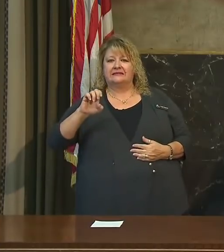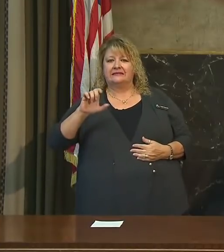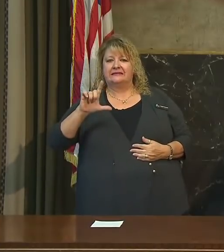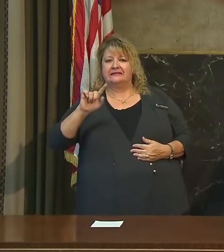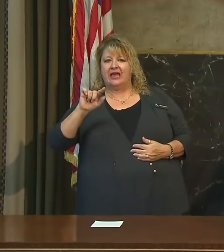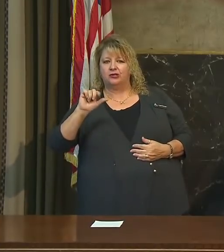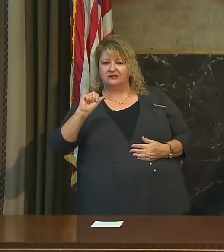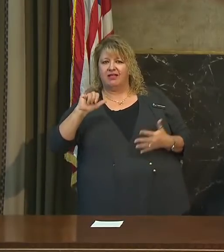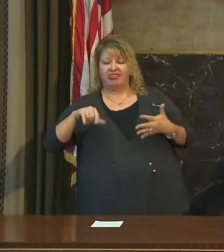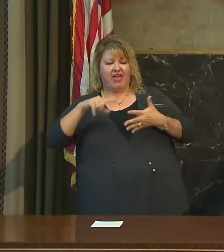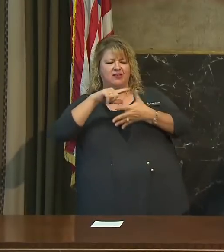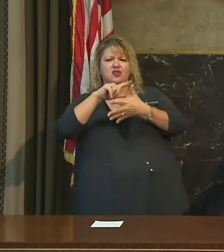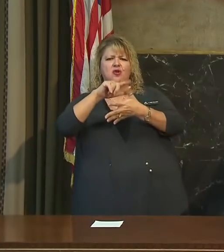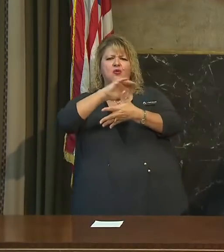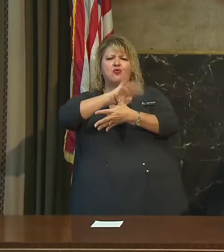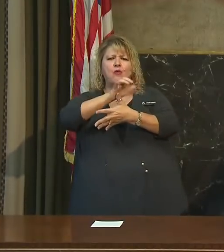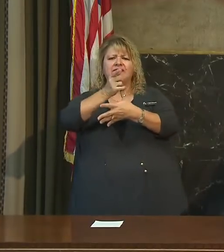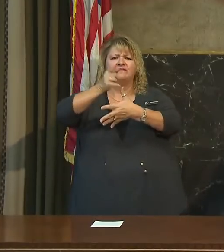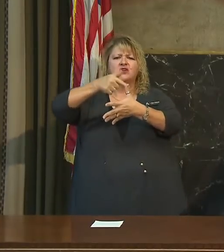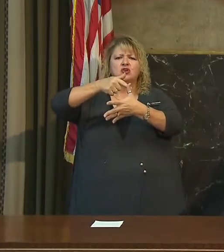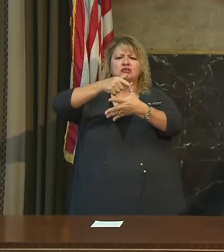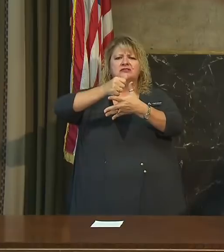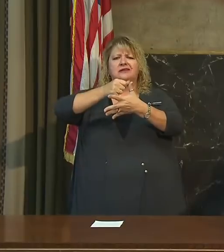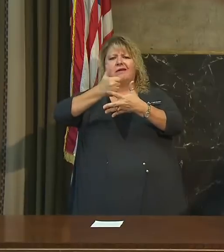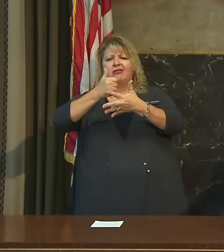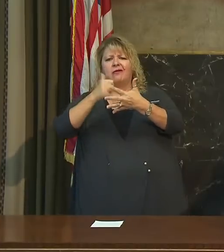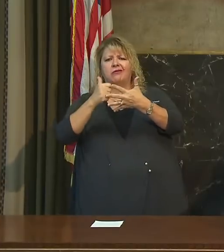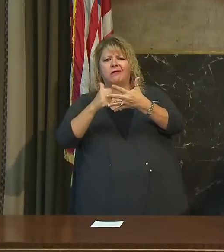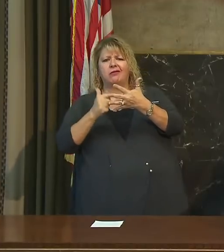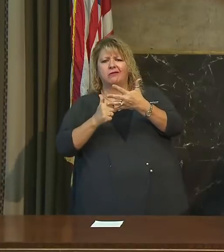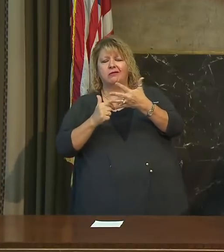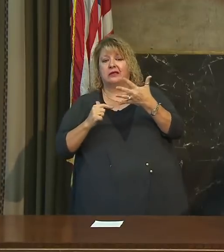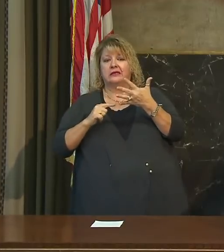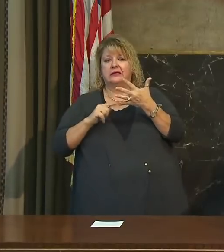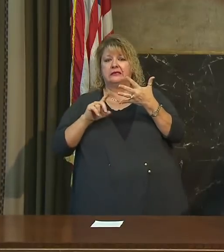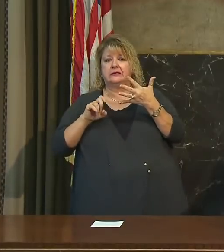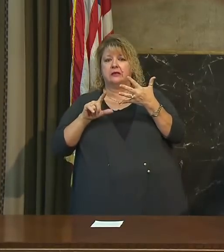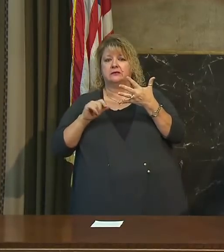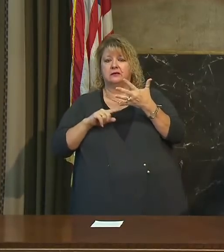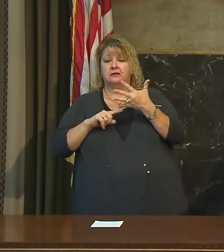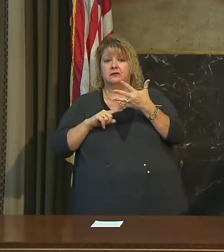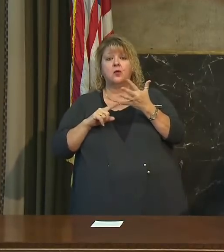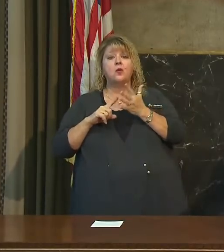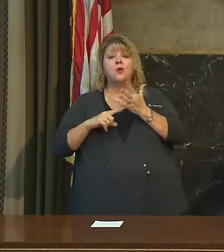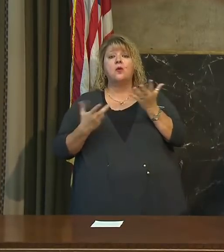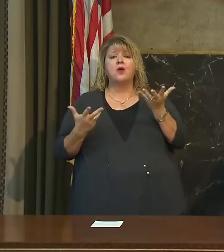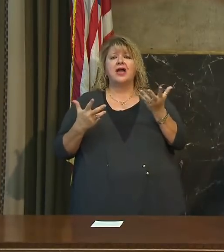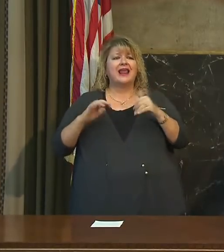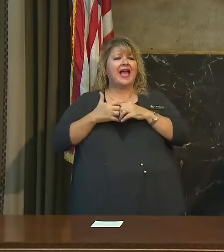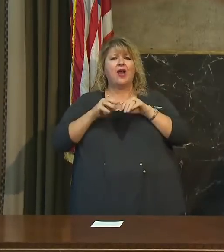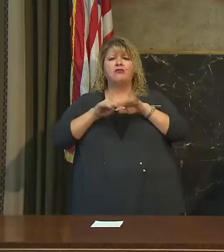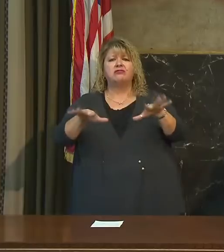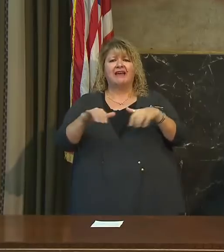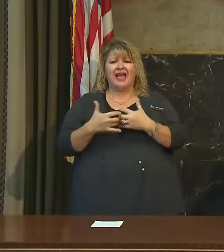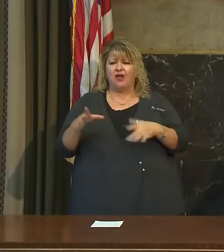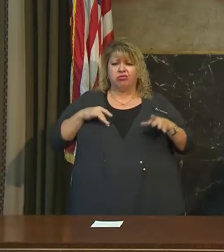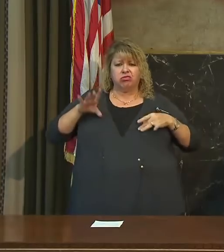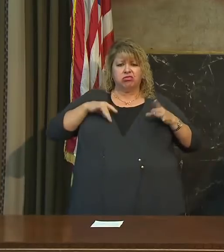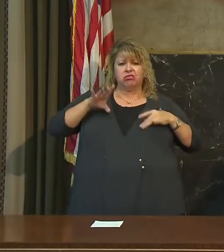this surge. And what's enabling the surge is the very low percentage of people who have been